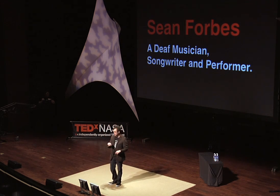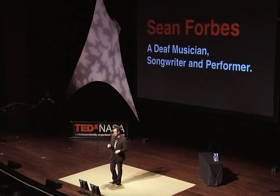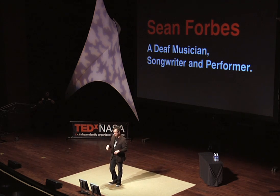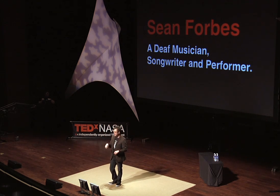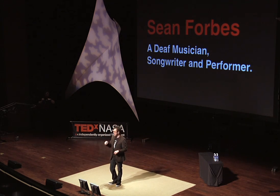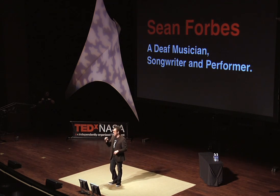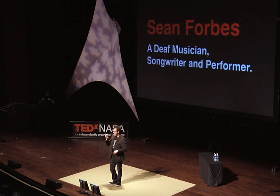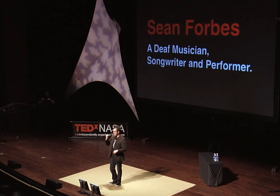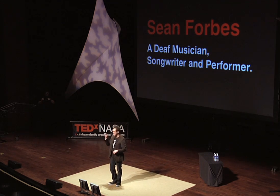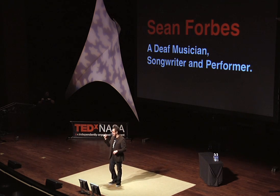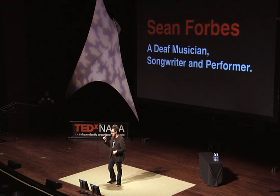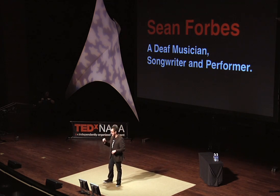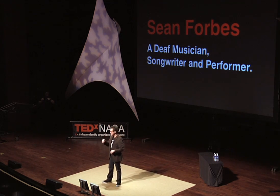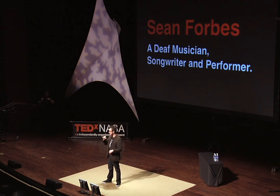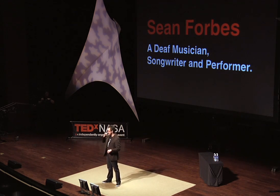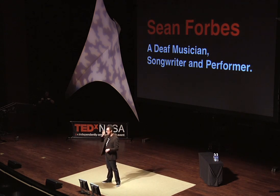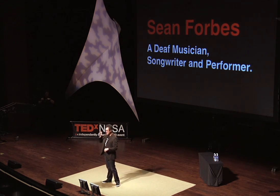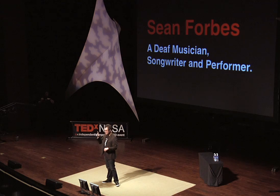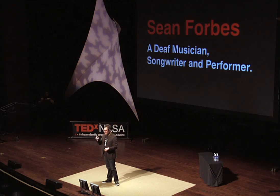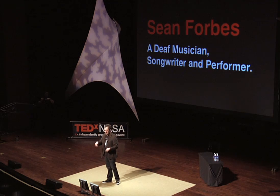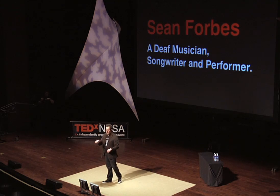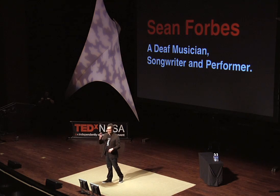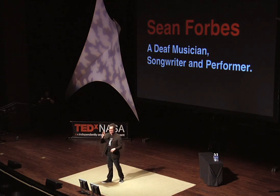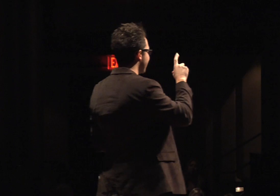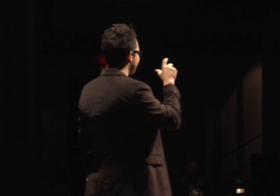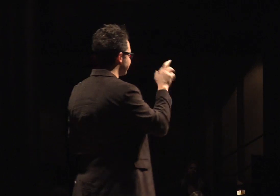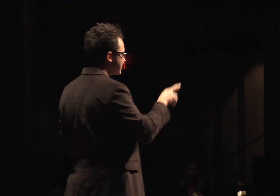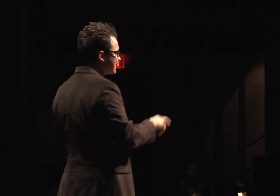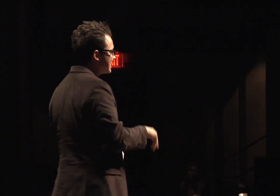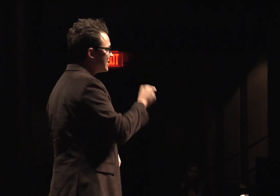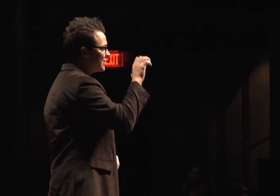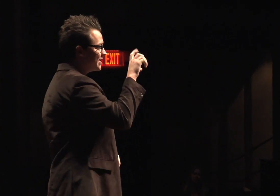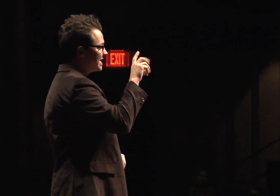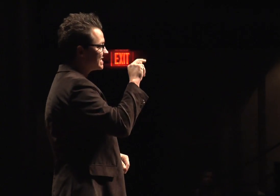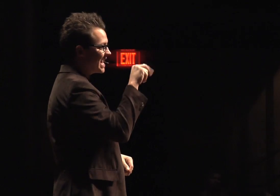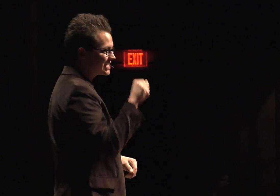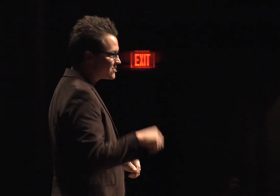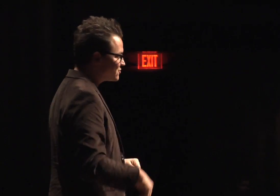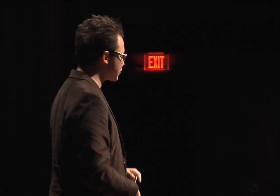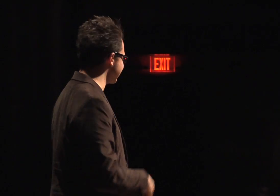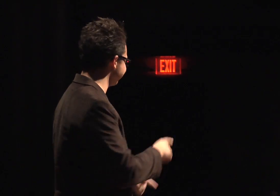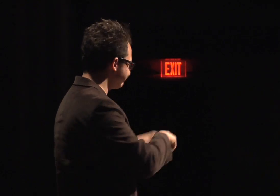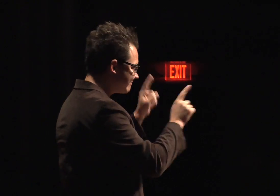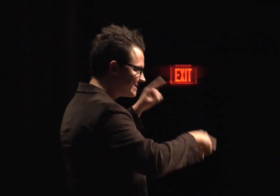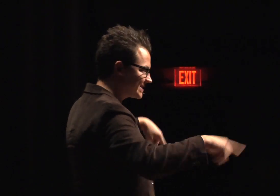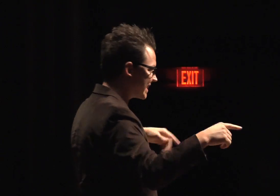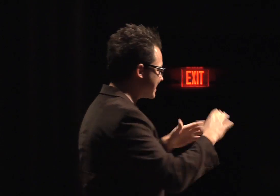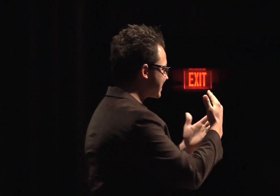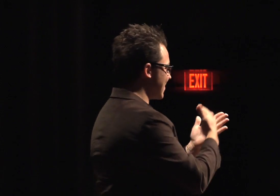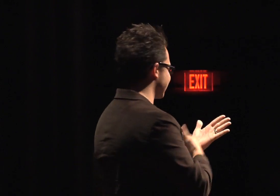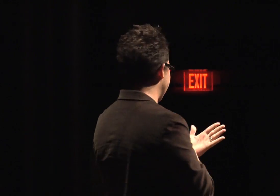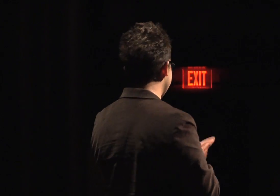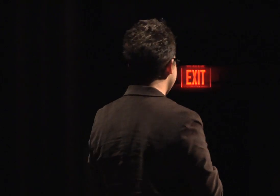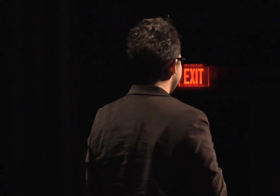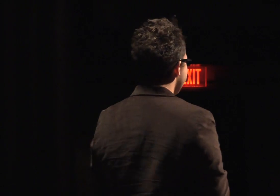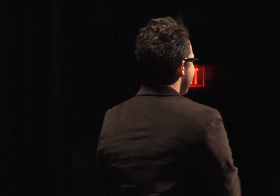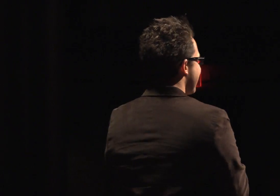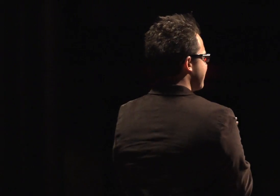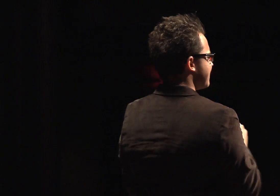Detroit. Eminem, Kid Rock, Bob Seger, Ted Nugent, the list goes on.